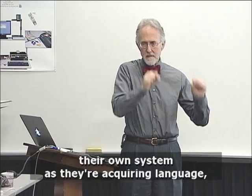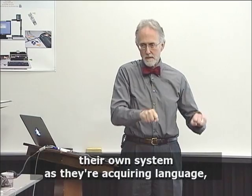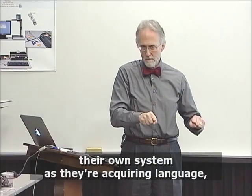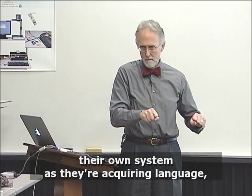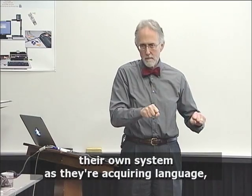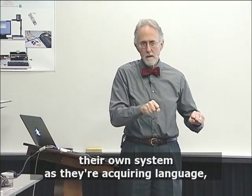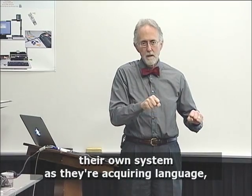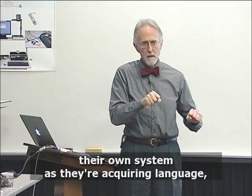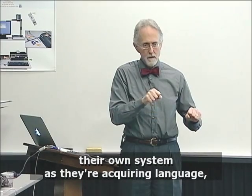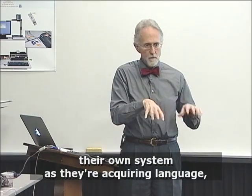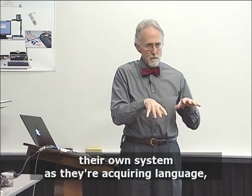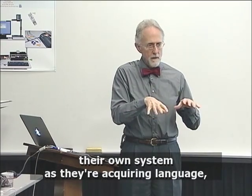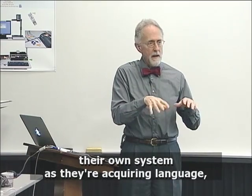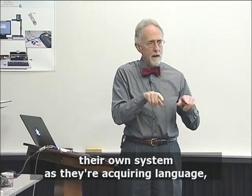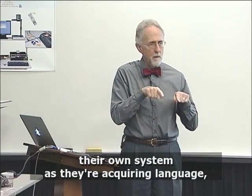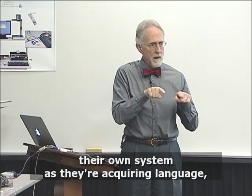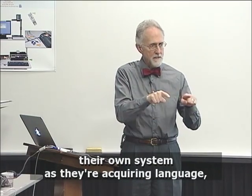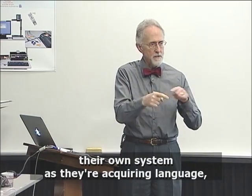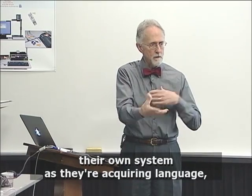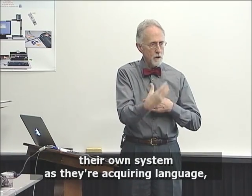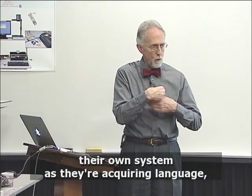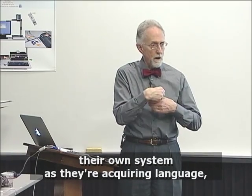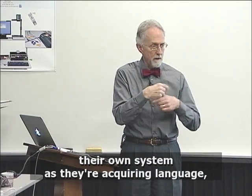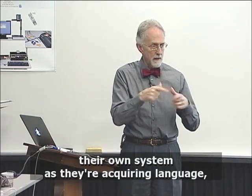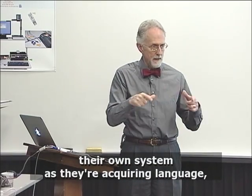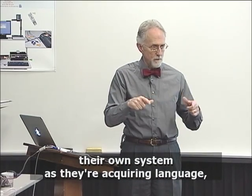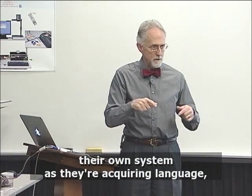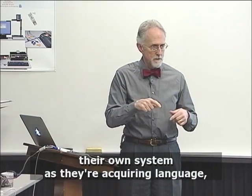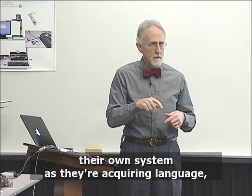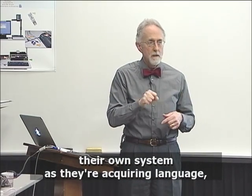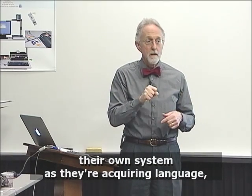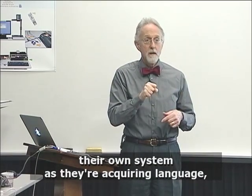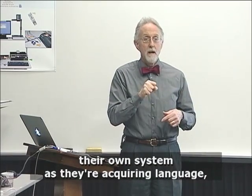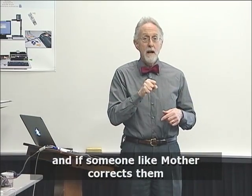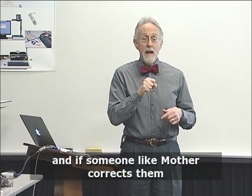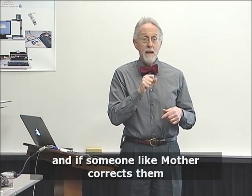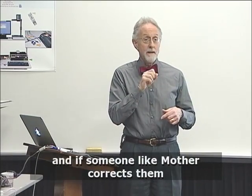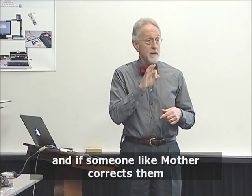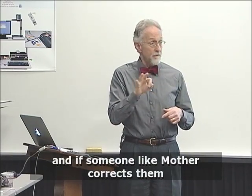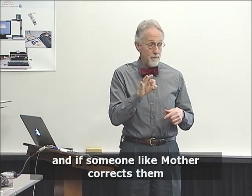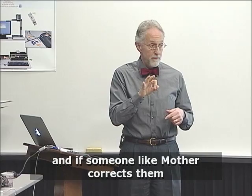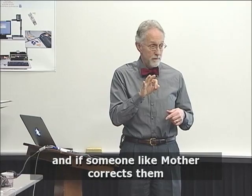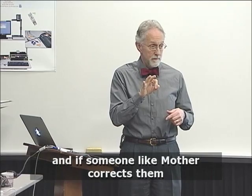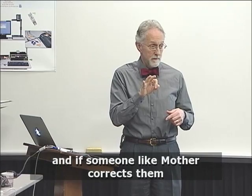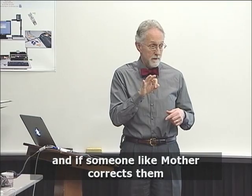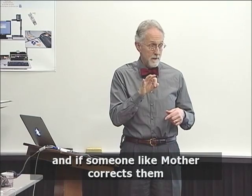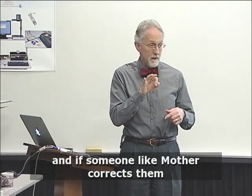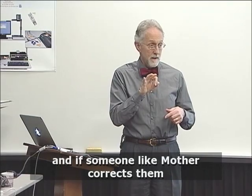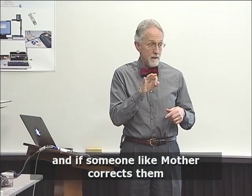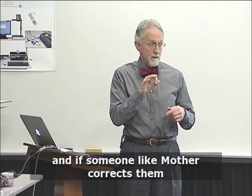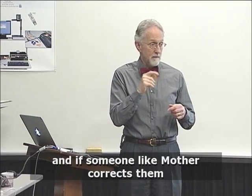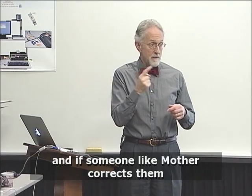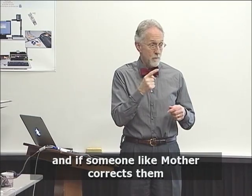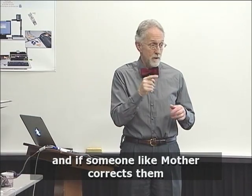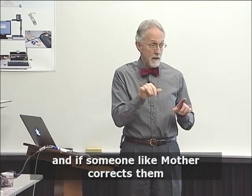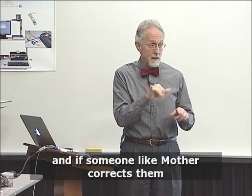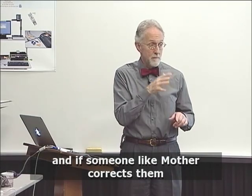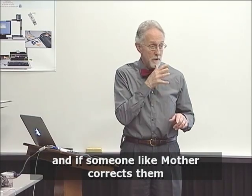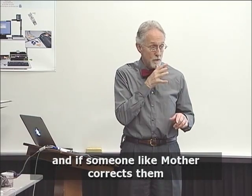system, as they're acquiring language. And if someone like mother